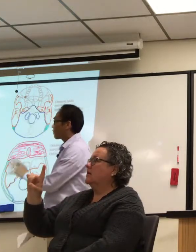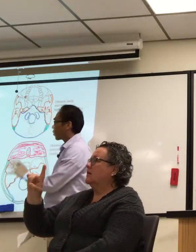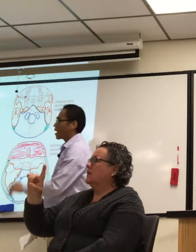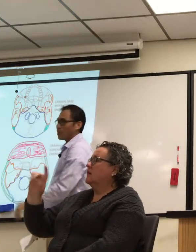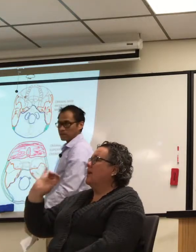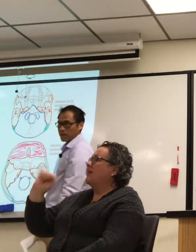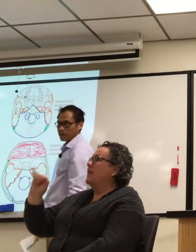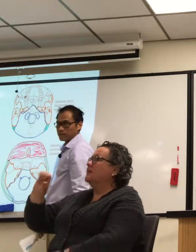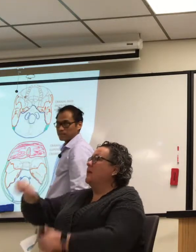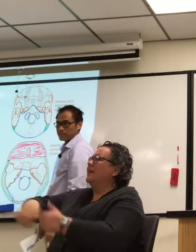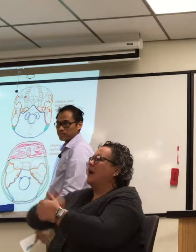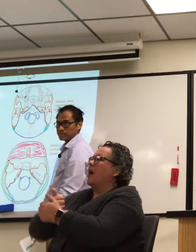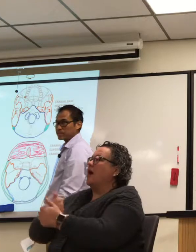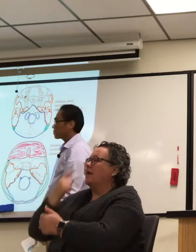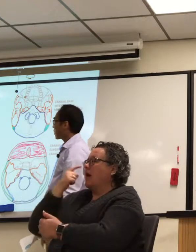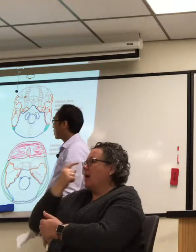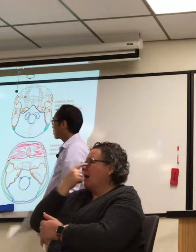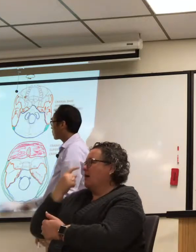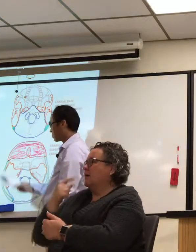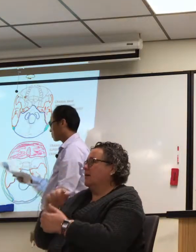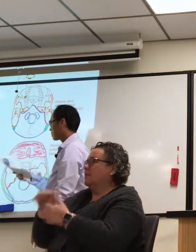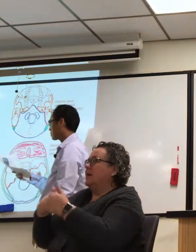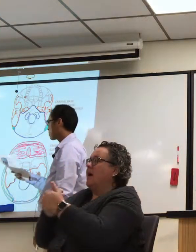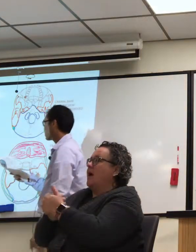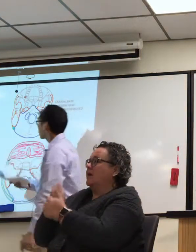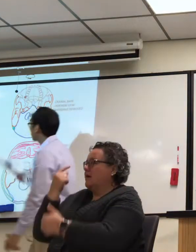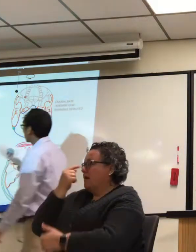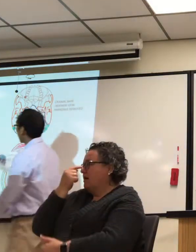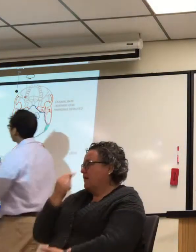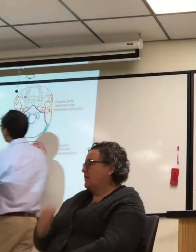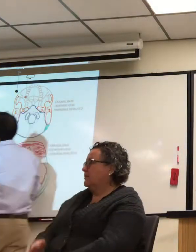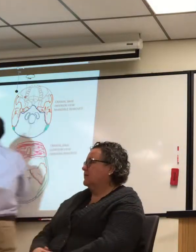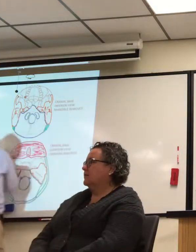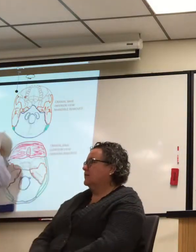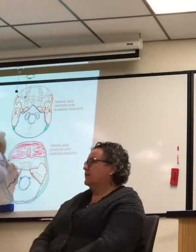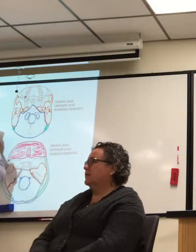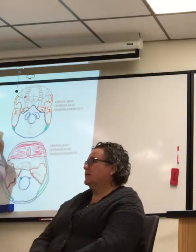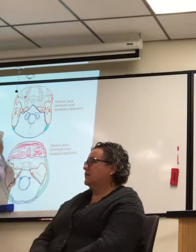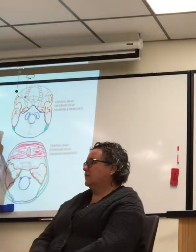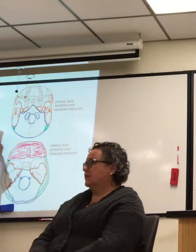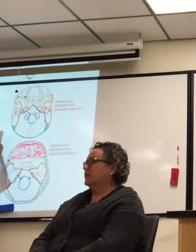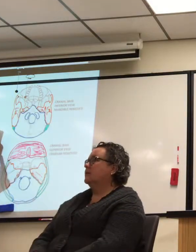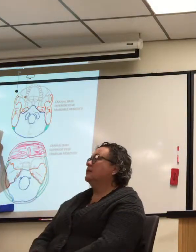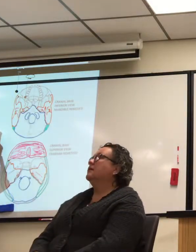the back of your eyeball socket. Okay. Do the other side.